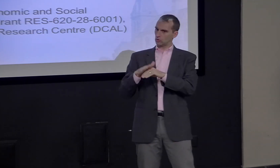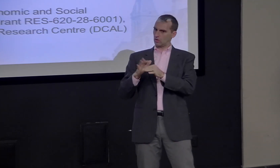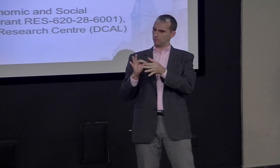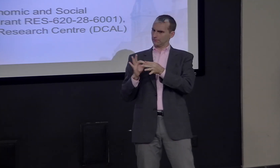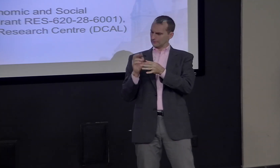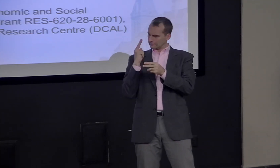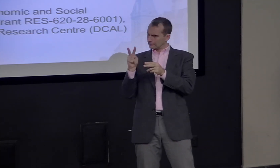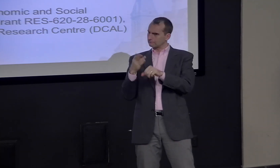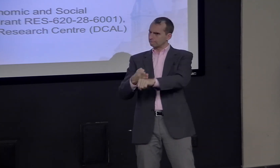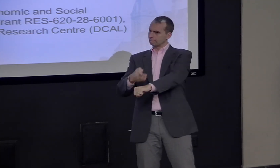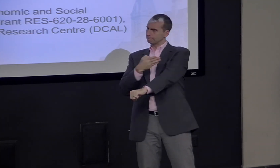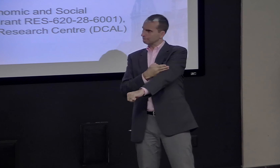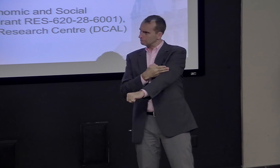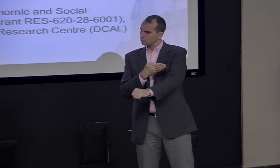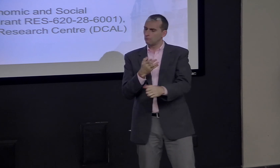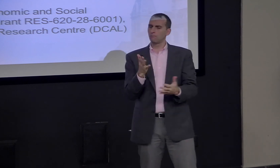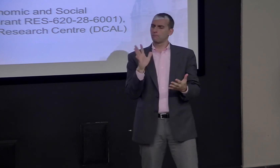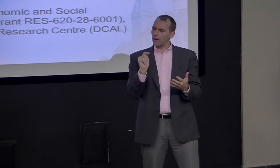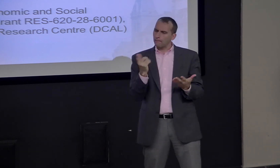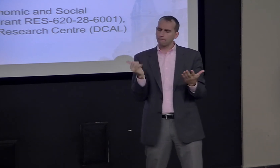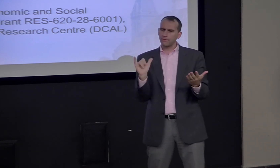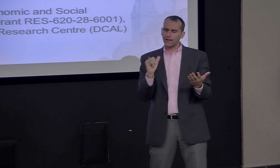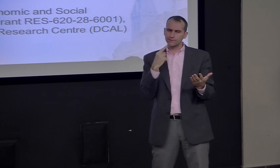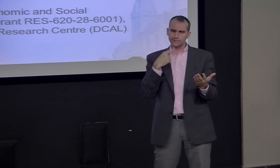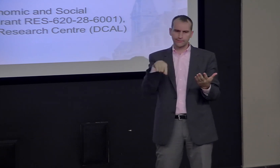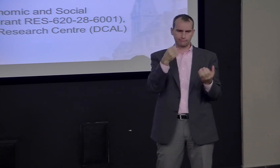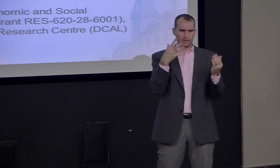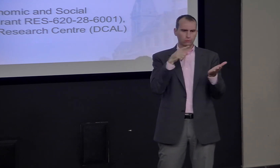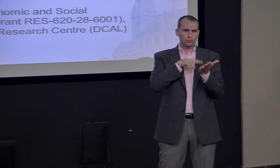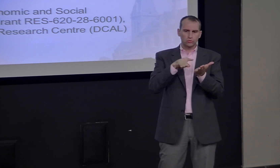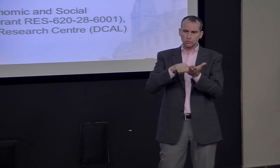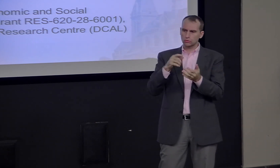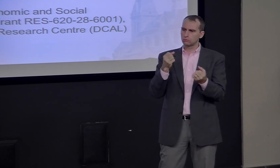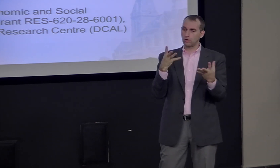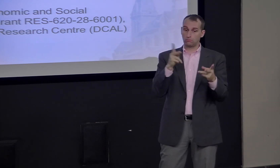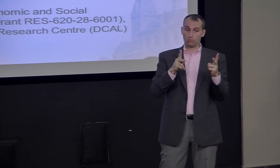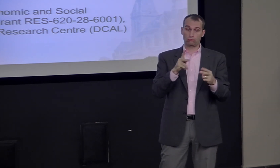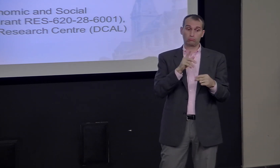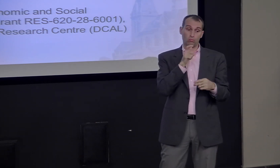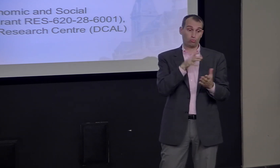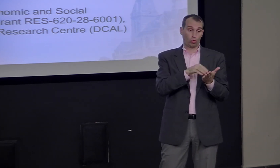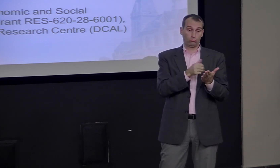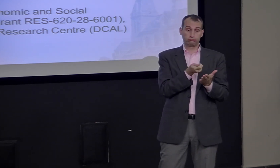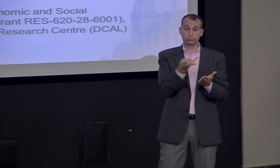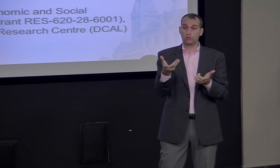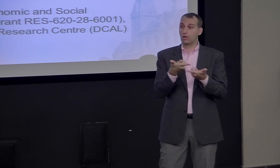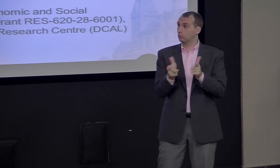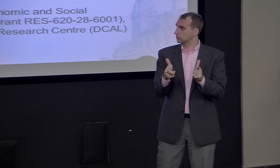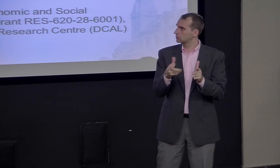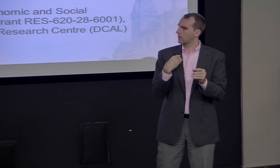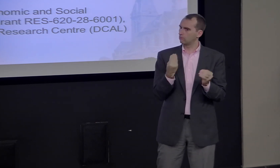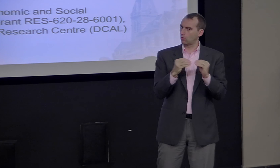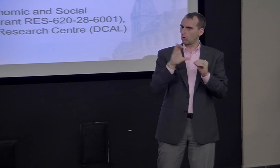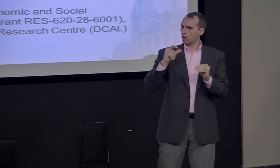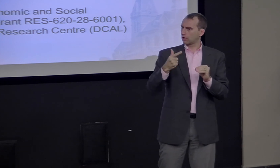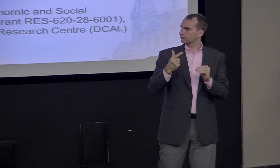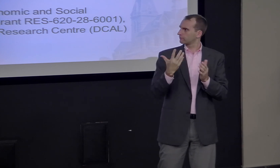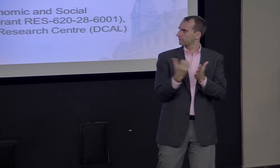is focused on in the interpreting field and making improvements, but there's a lot of research and a lot of people who are learning several languages have